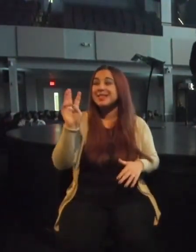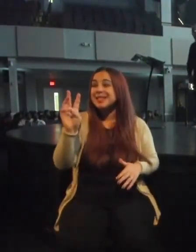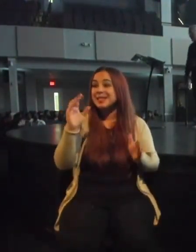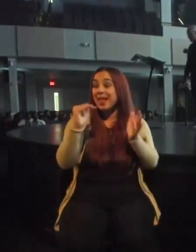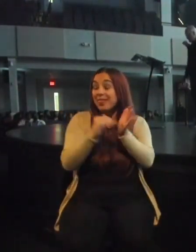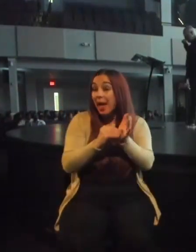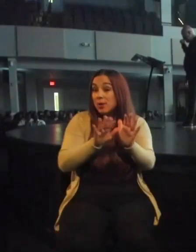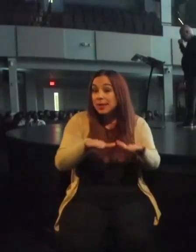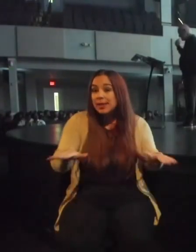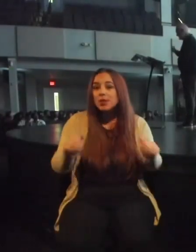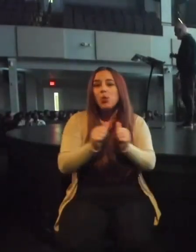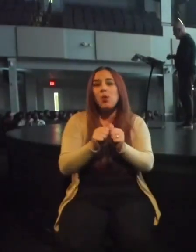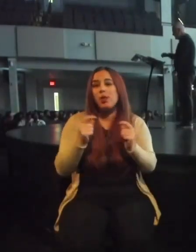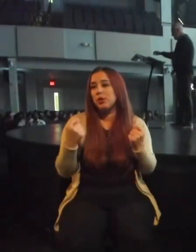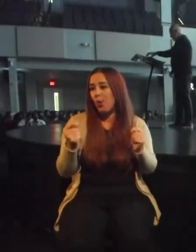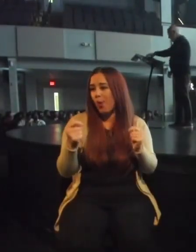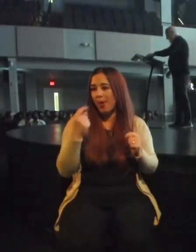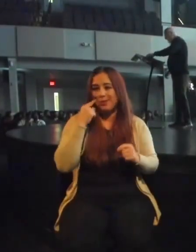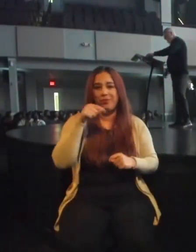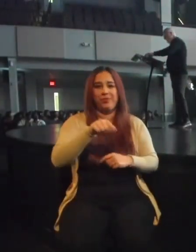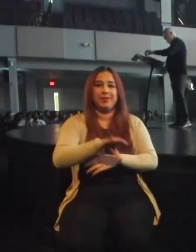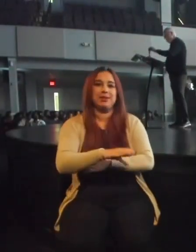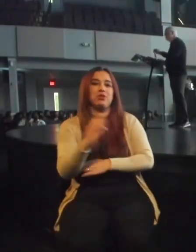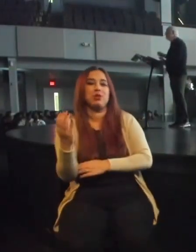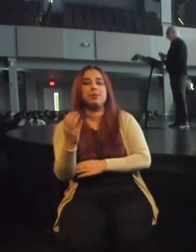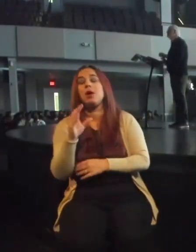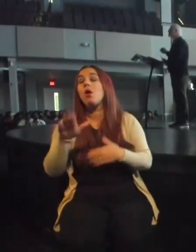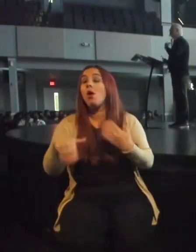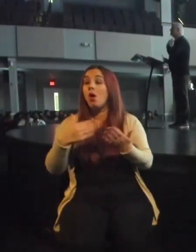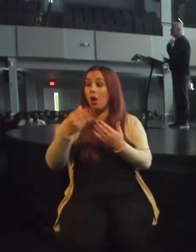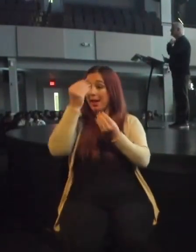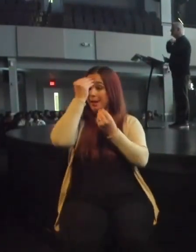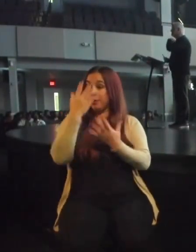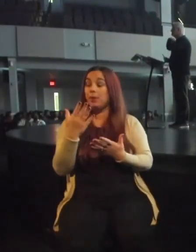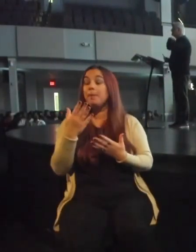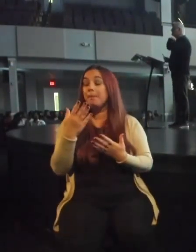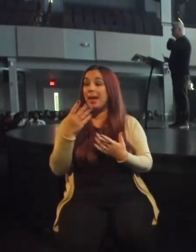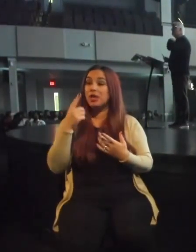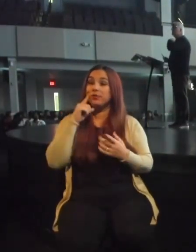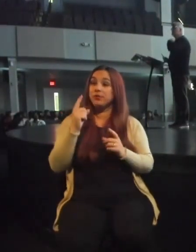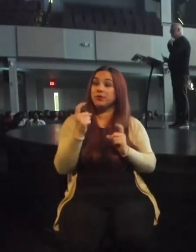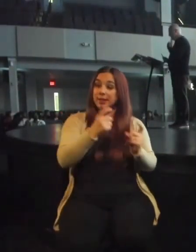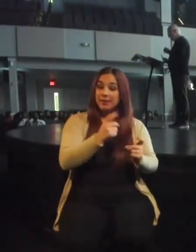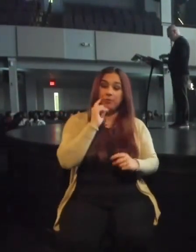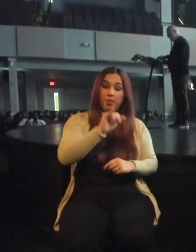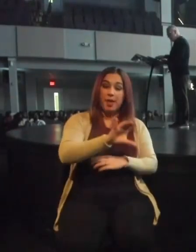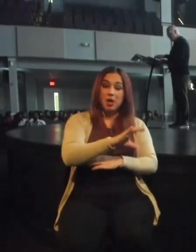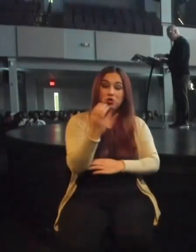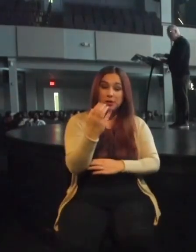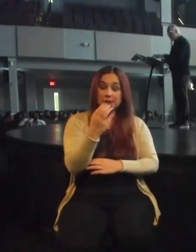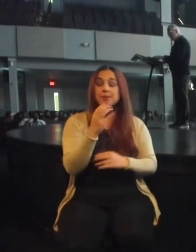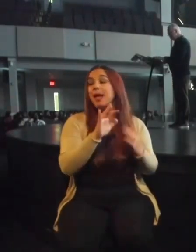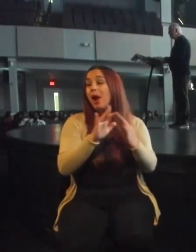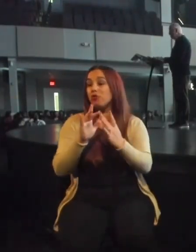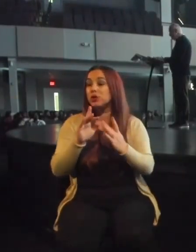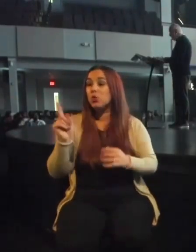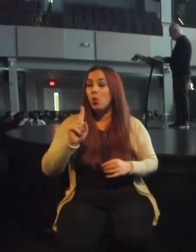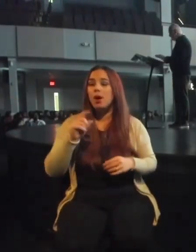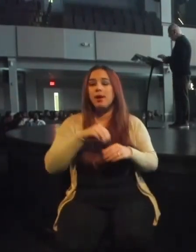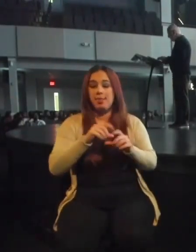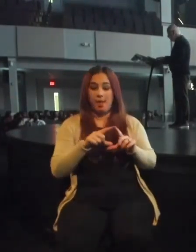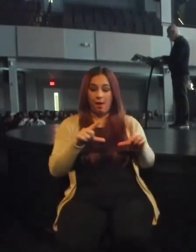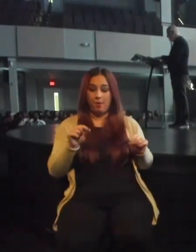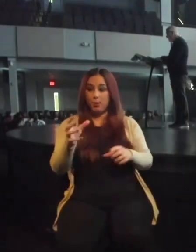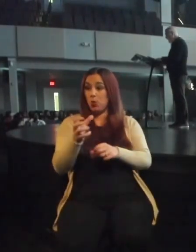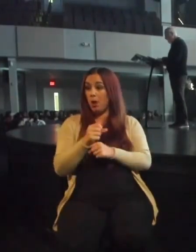6,000 kids with toys this Christmas. All the information you need to know about giving to the Christmas outreach can be found in the envelope